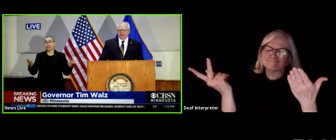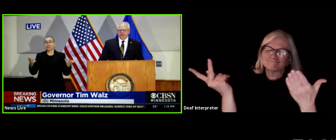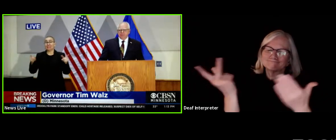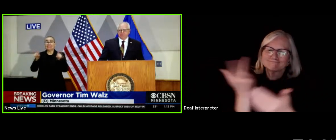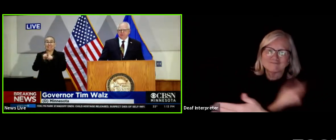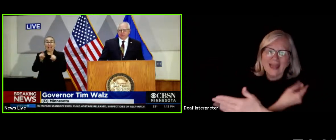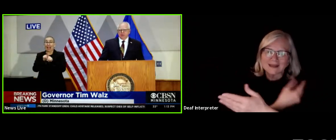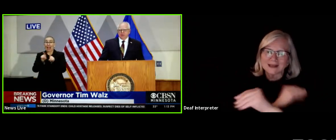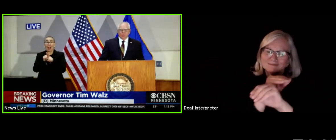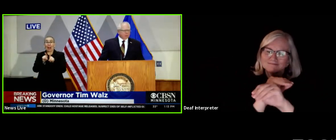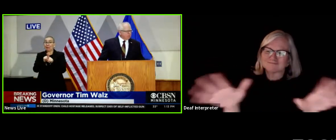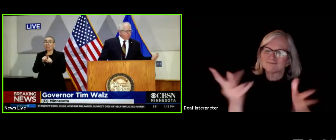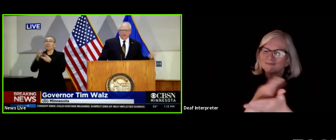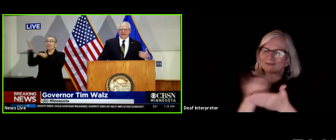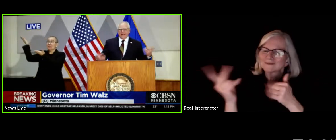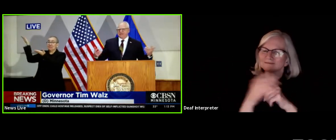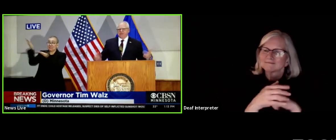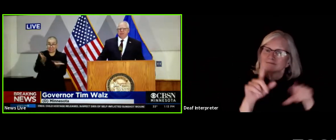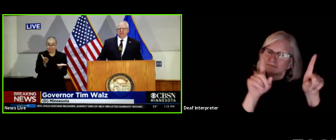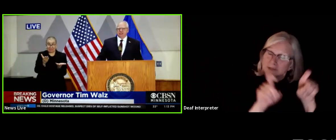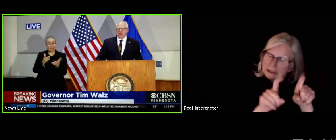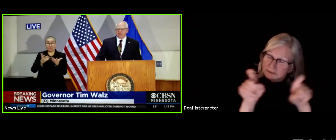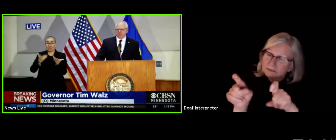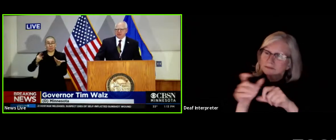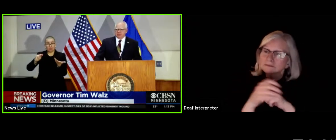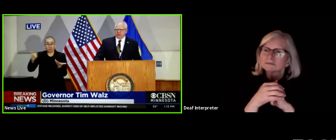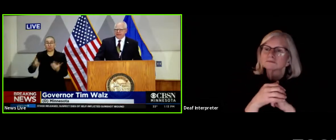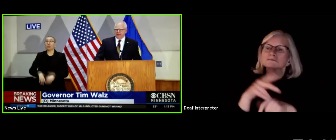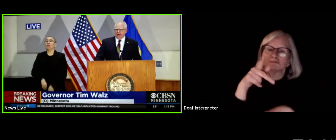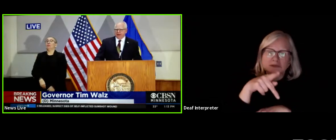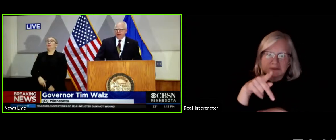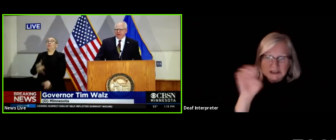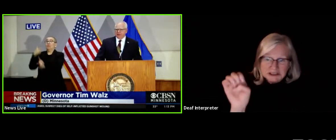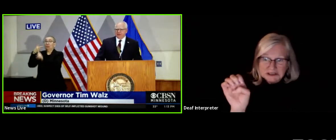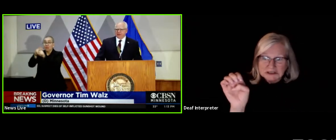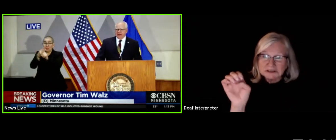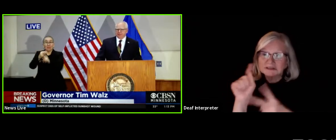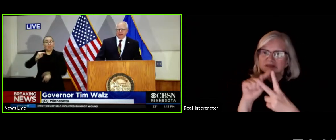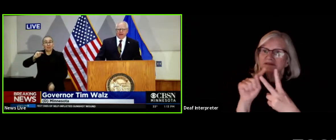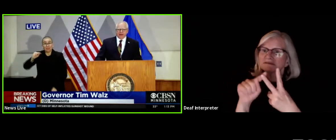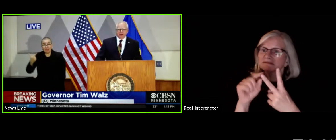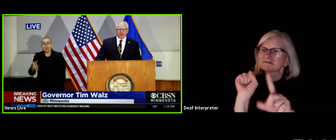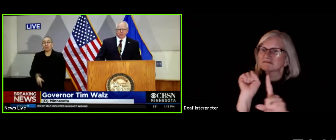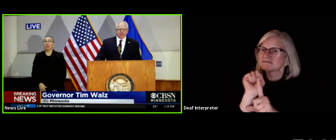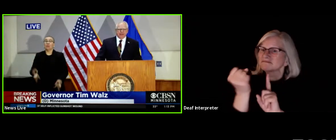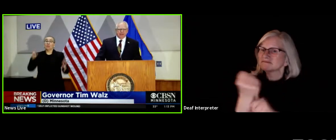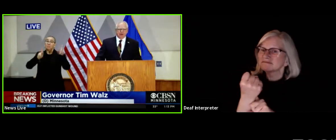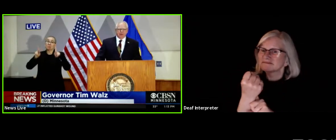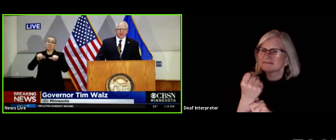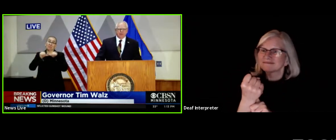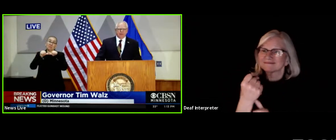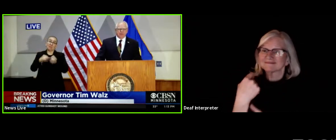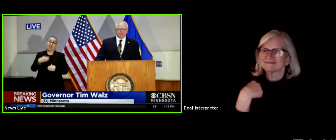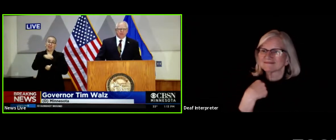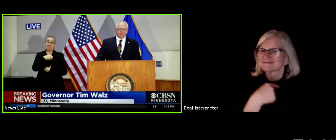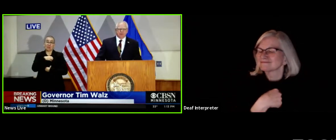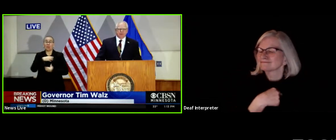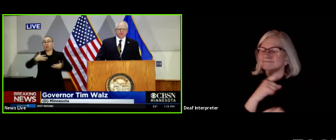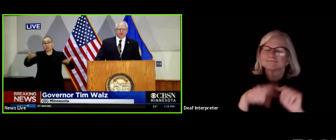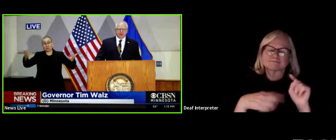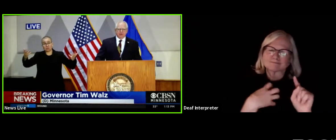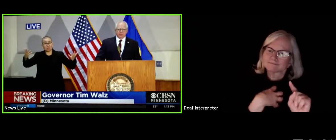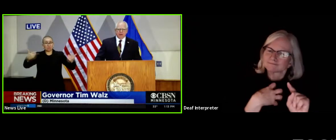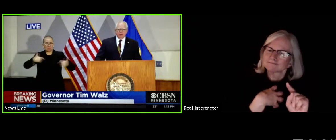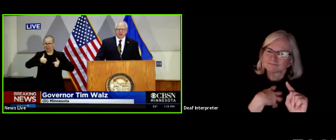PPE, we can't spend much time just complaining about it. There'll be a time for that, and I'll do plenty of it on